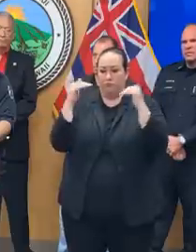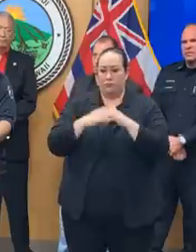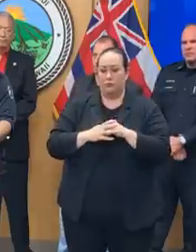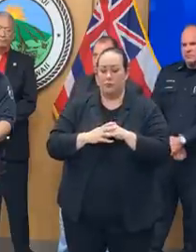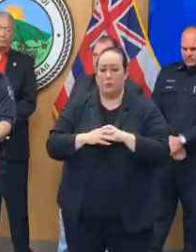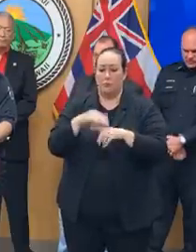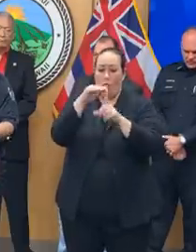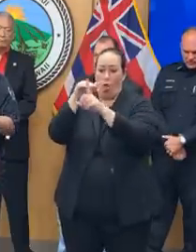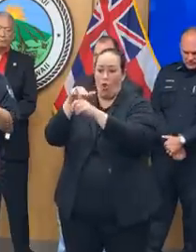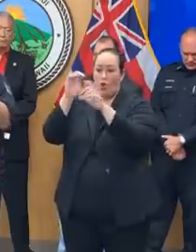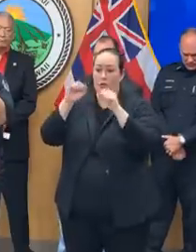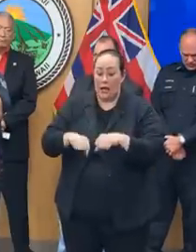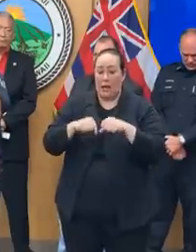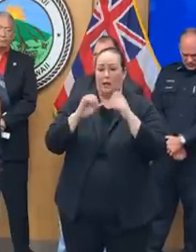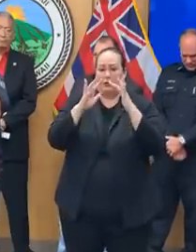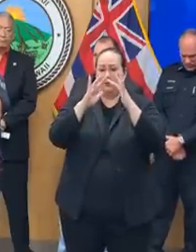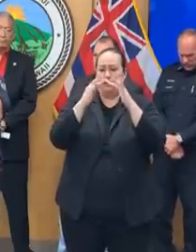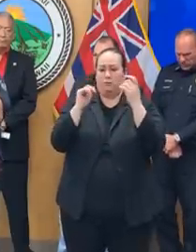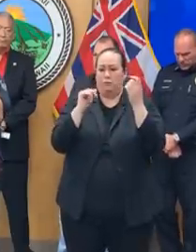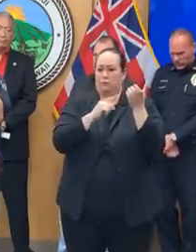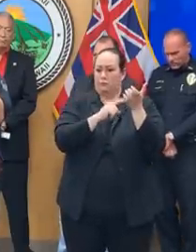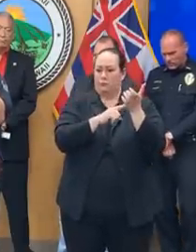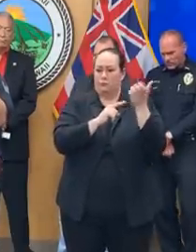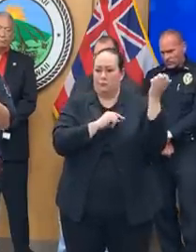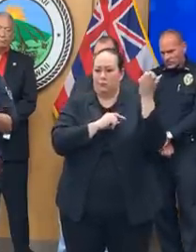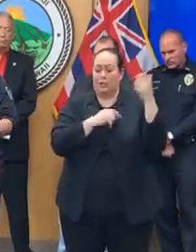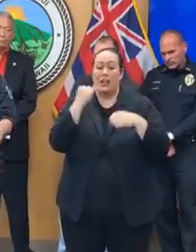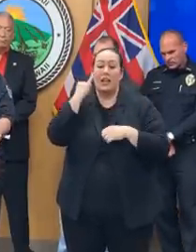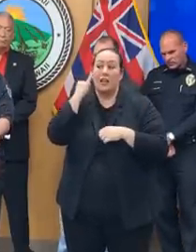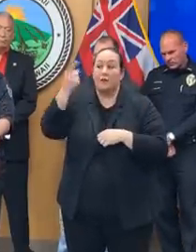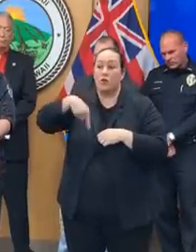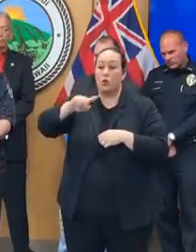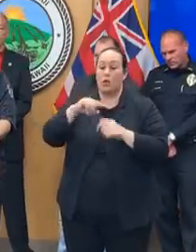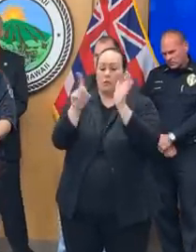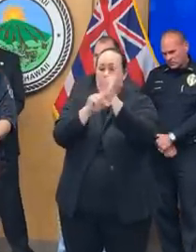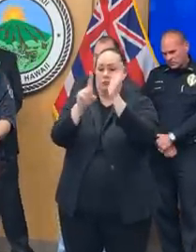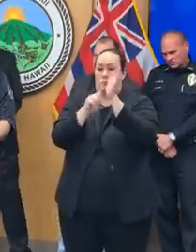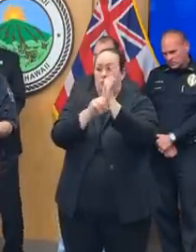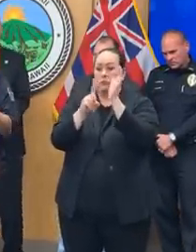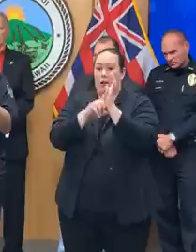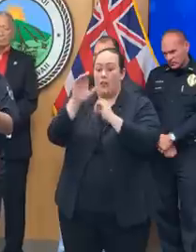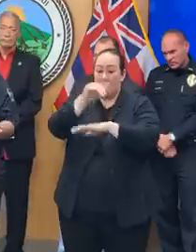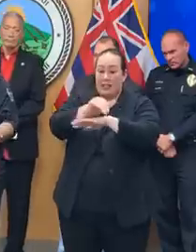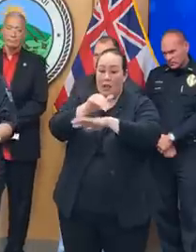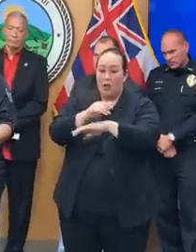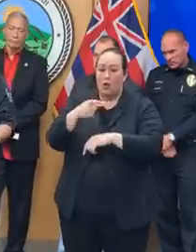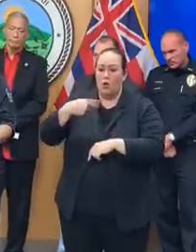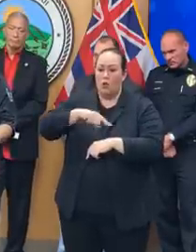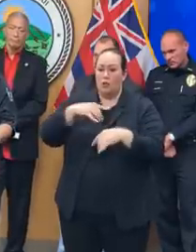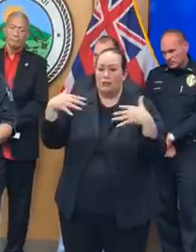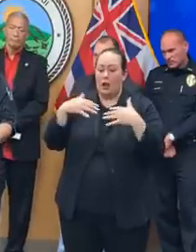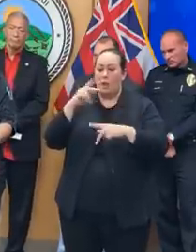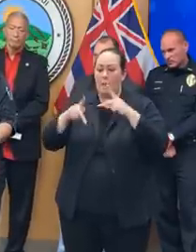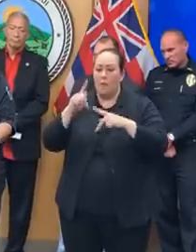wireless emergency alert. Had we sounded the siren that night, we're afraid that people would have gone